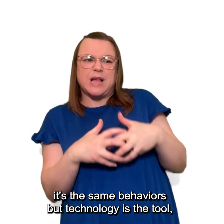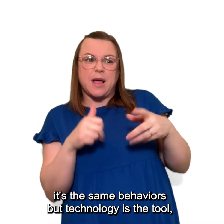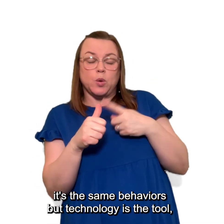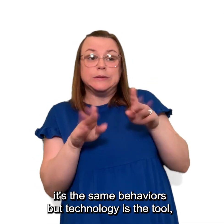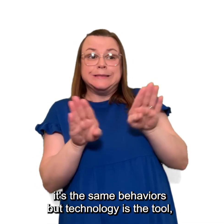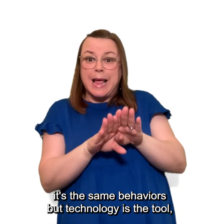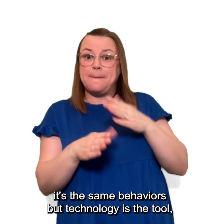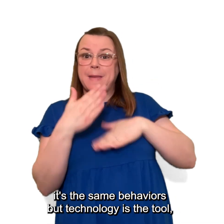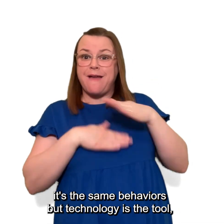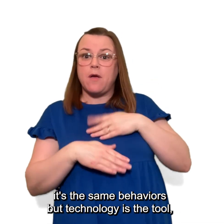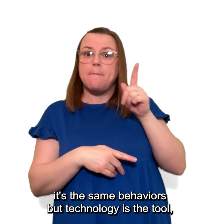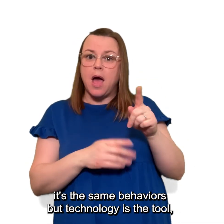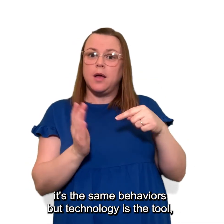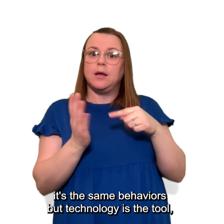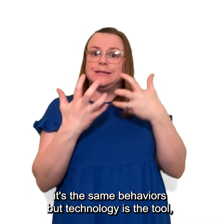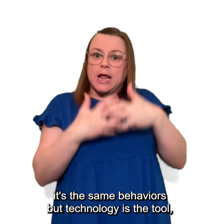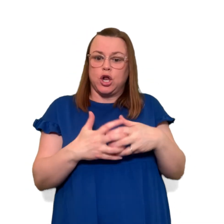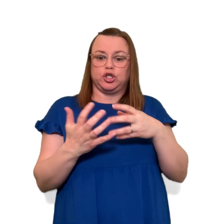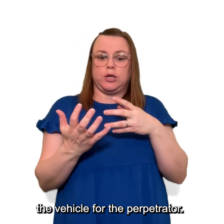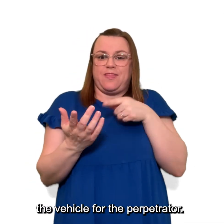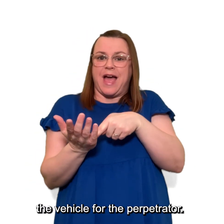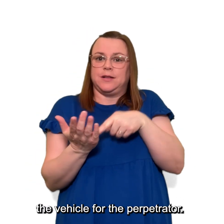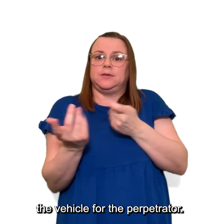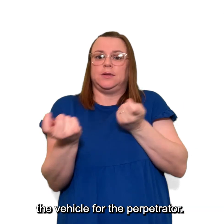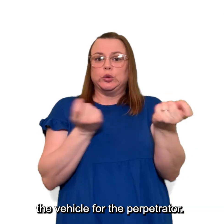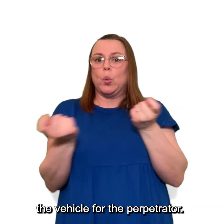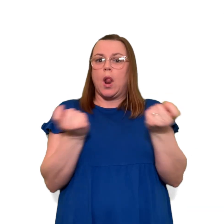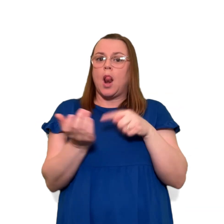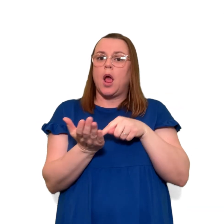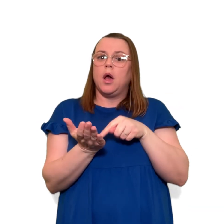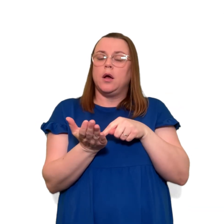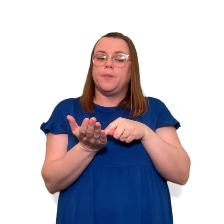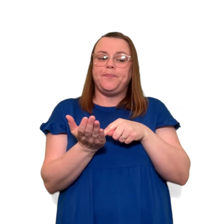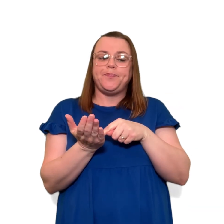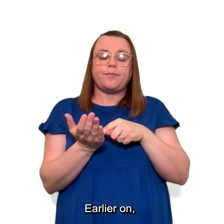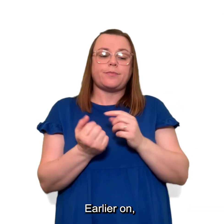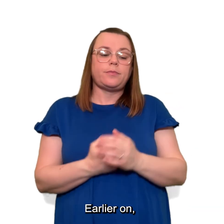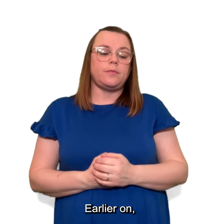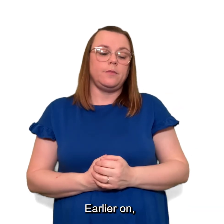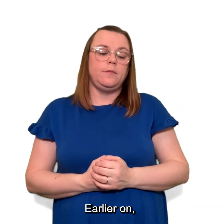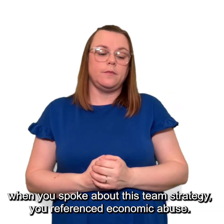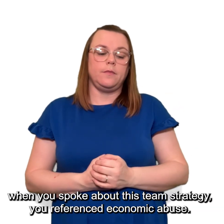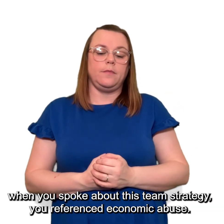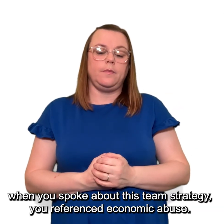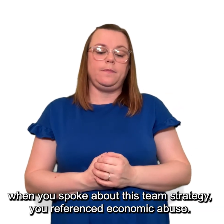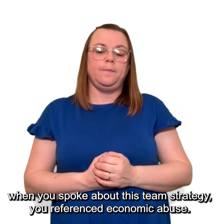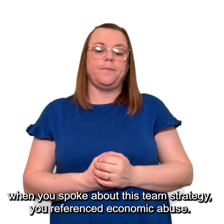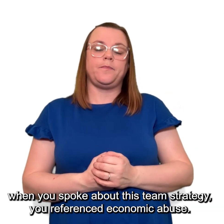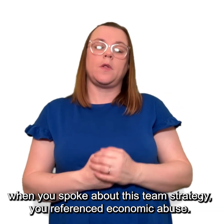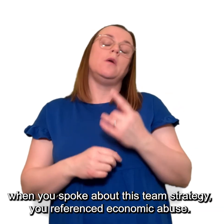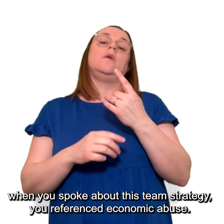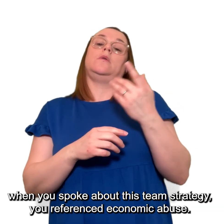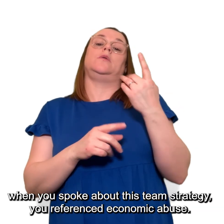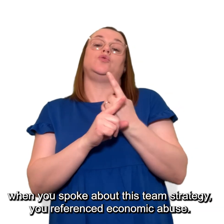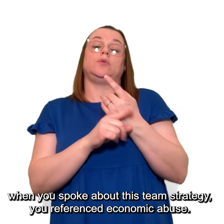it's the same behaviours, but technology is the tool, the vehicle for the perpetrator. Earlier on, when you spoke about this